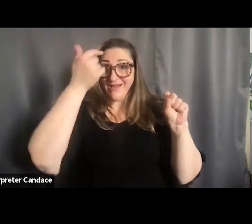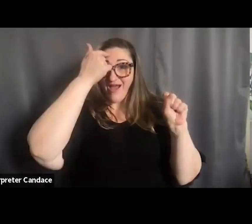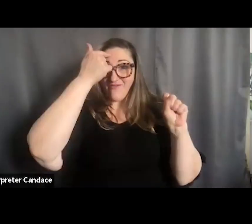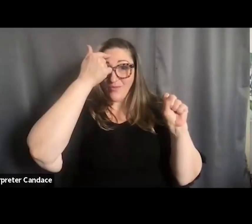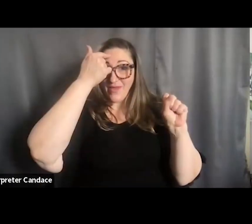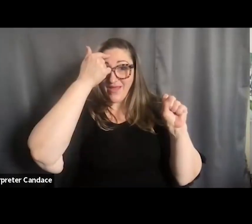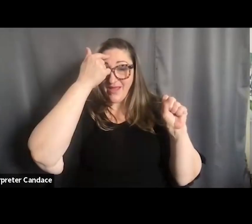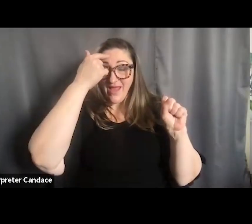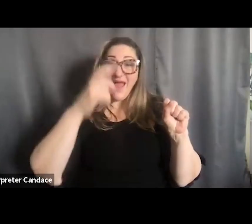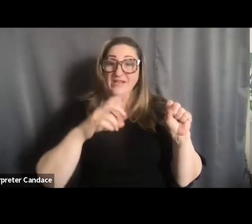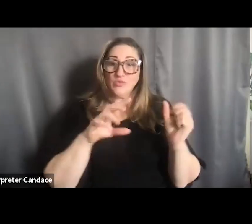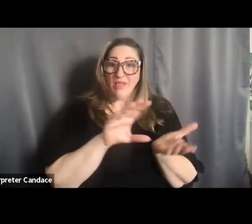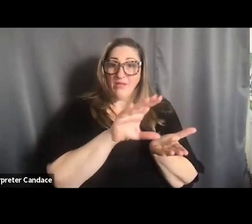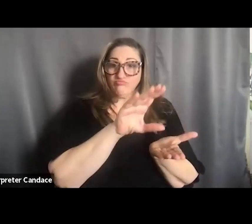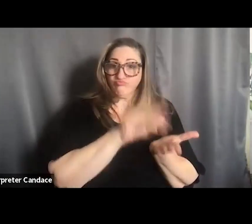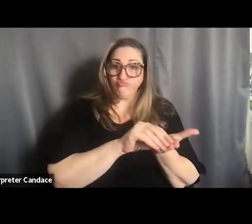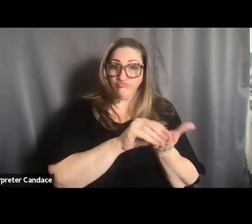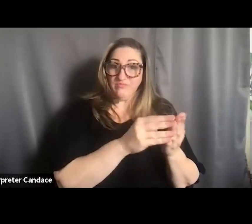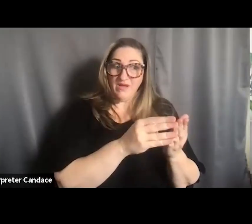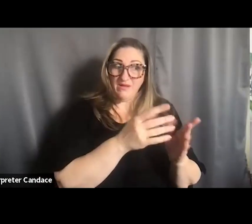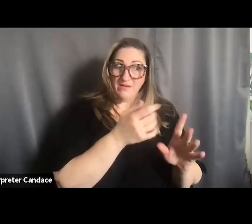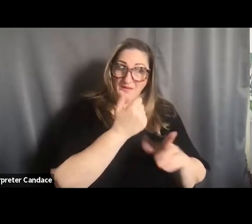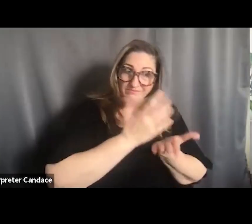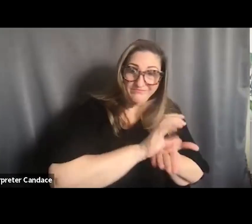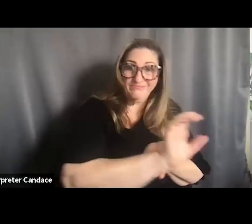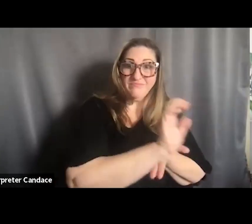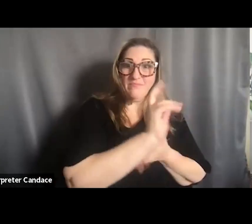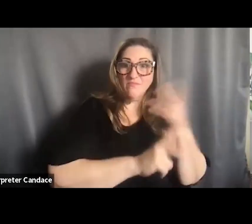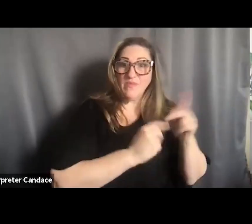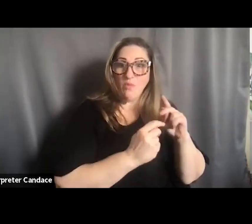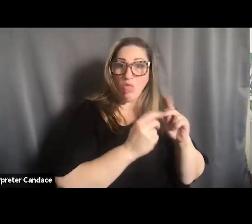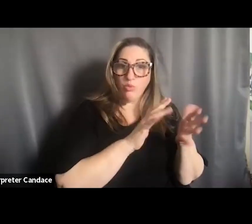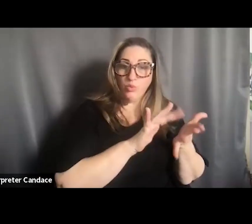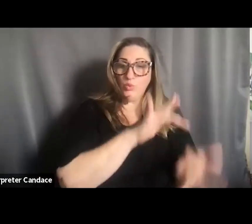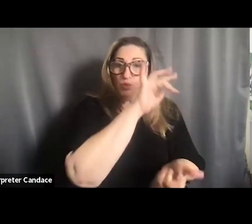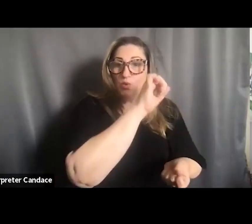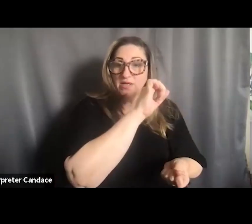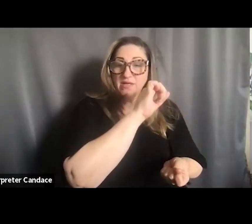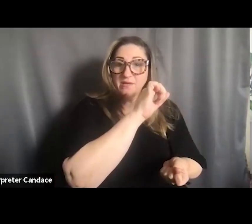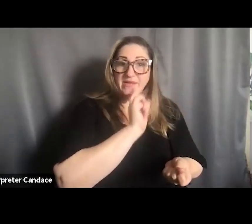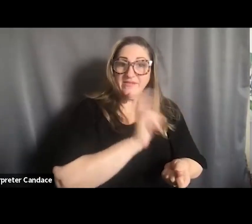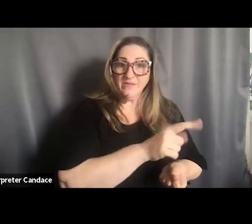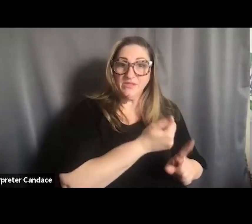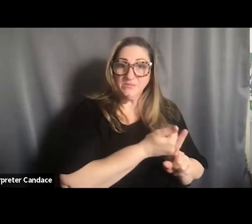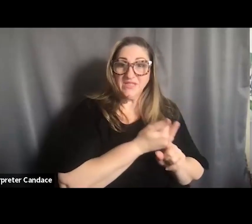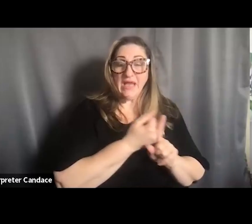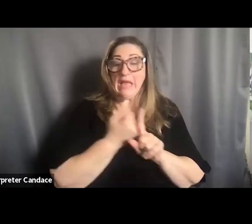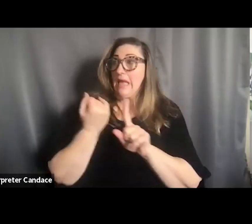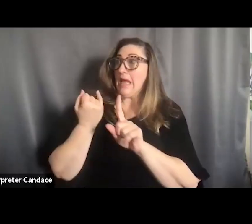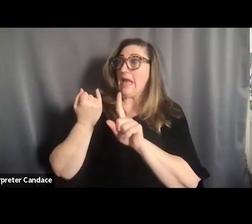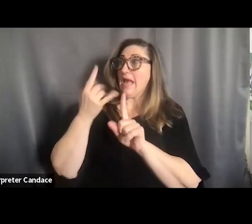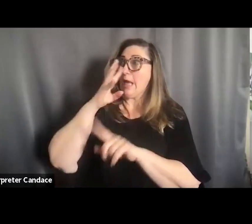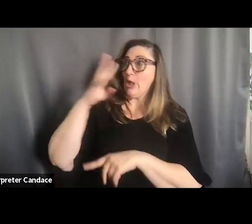disappearing people, creating international gulags, ignoring judicial orders,